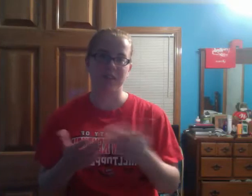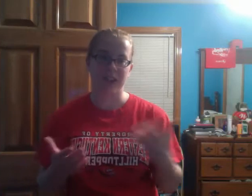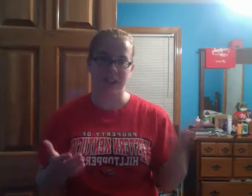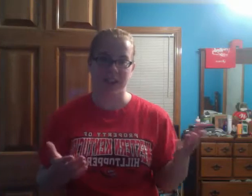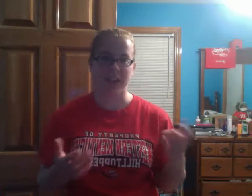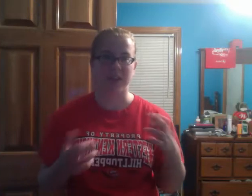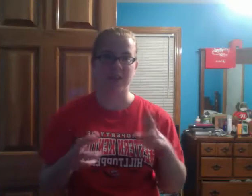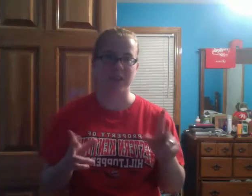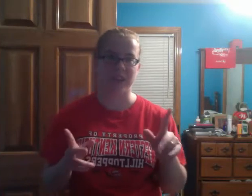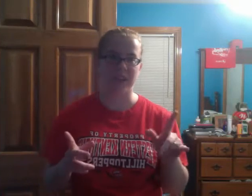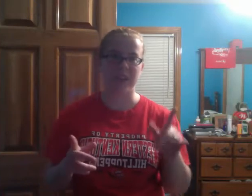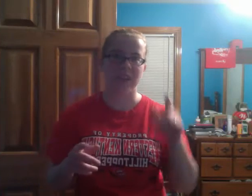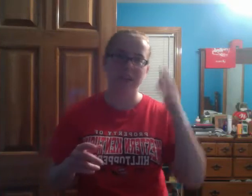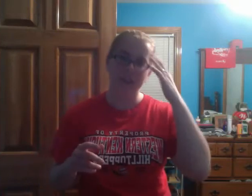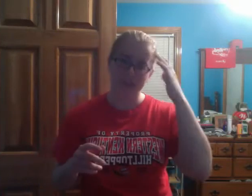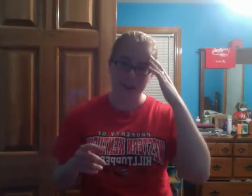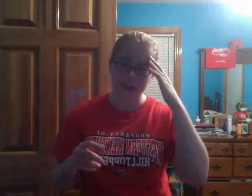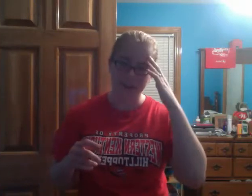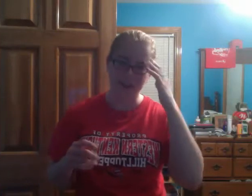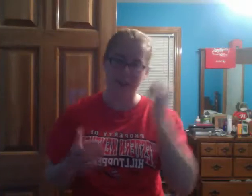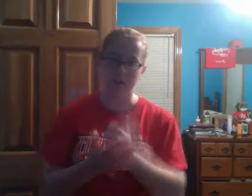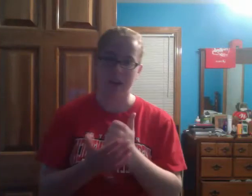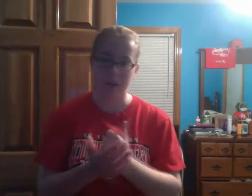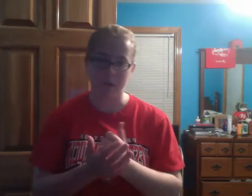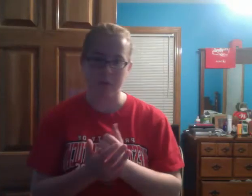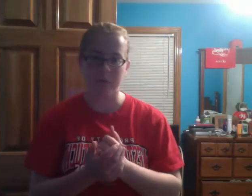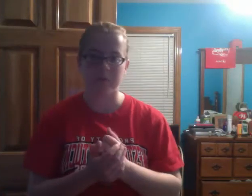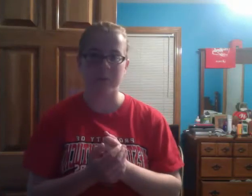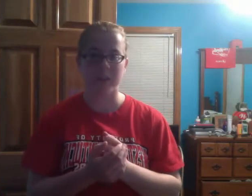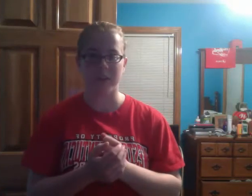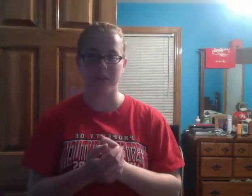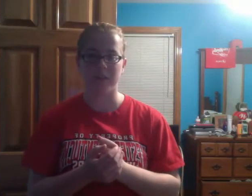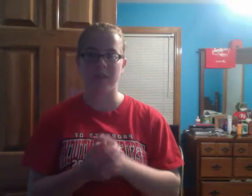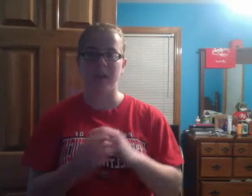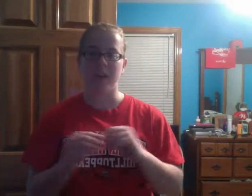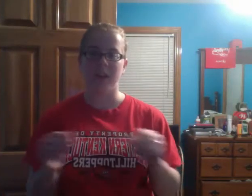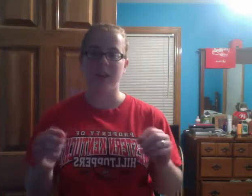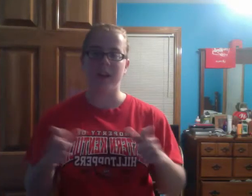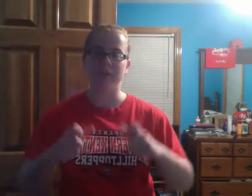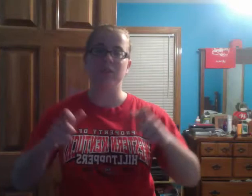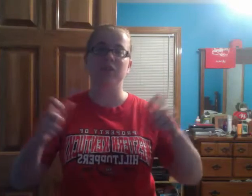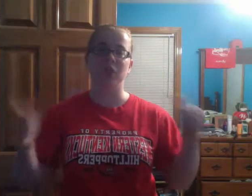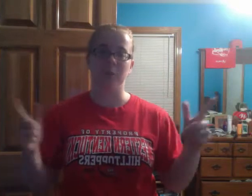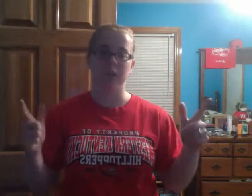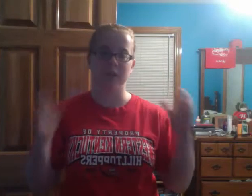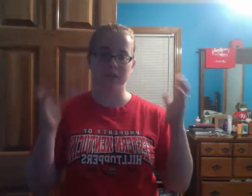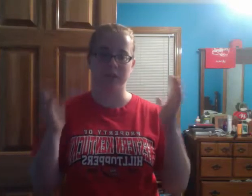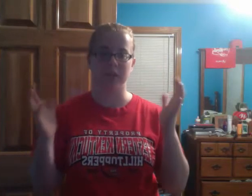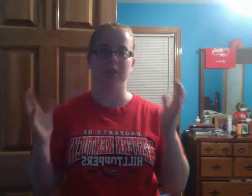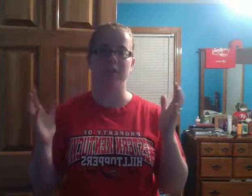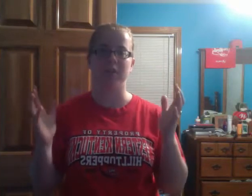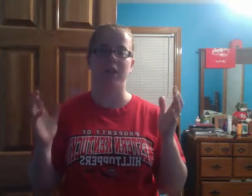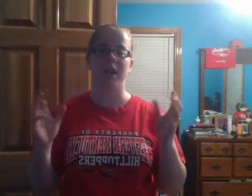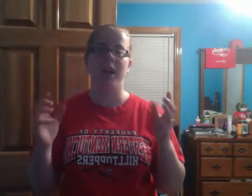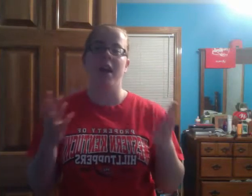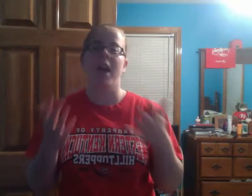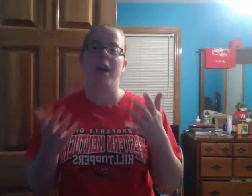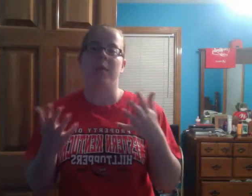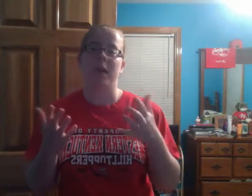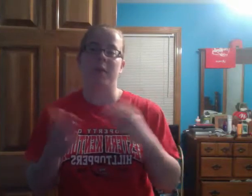thing I could really think of that would help, is not have so much discussion and maybe